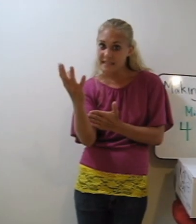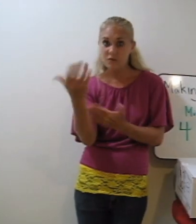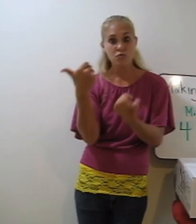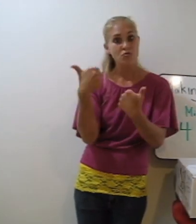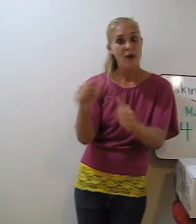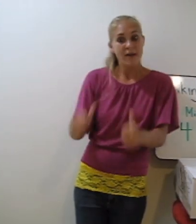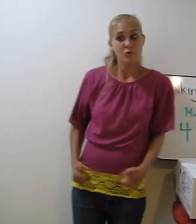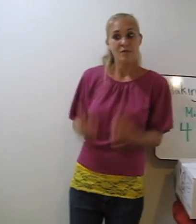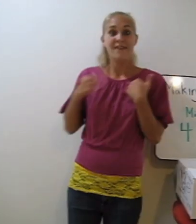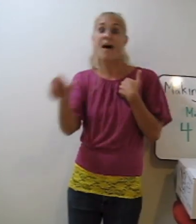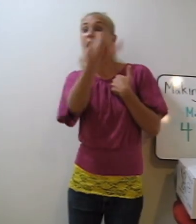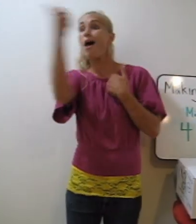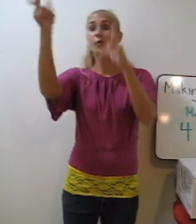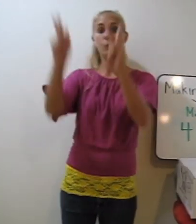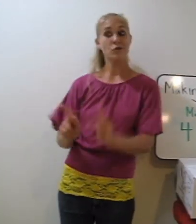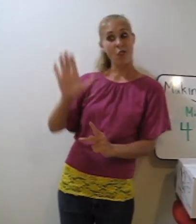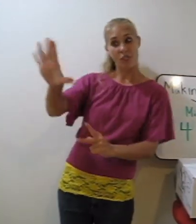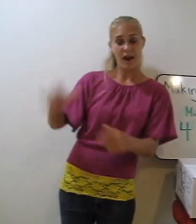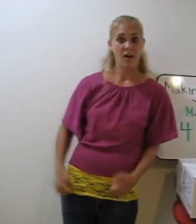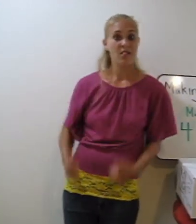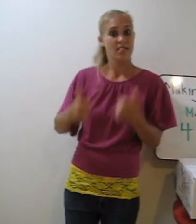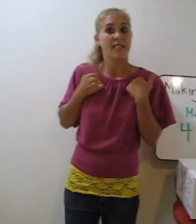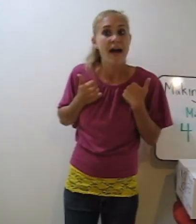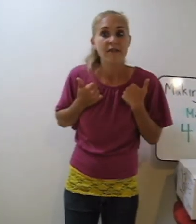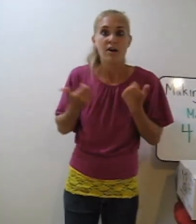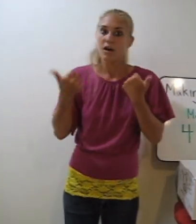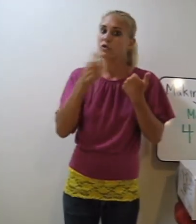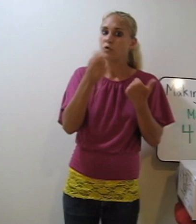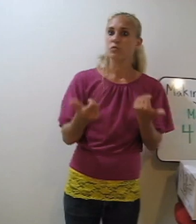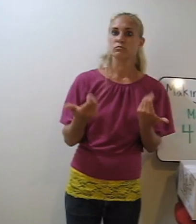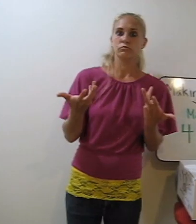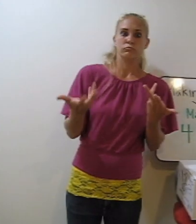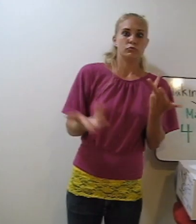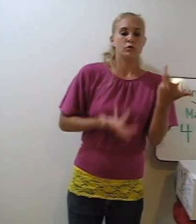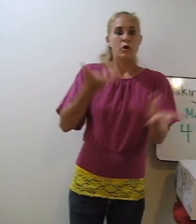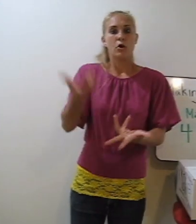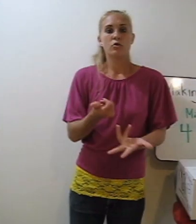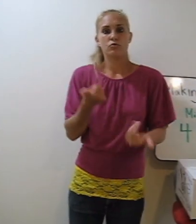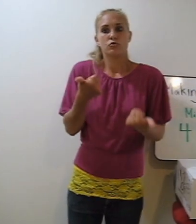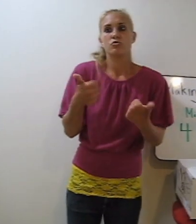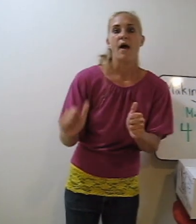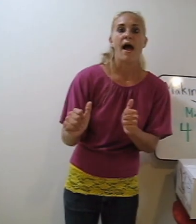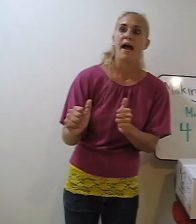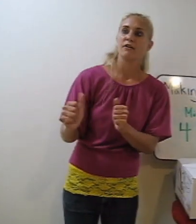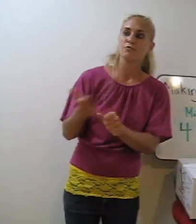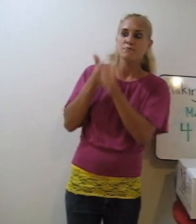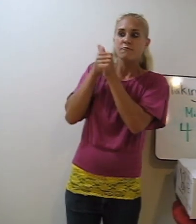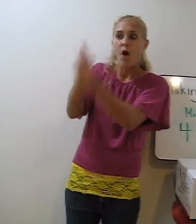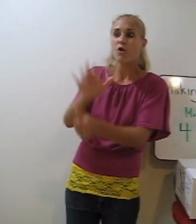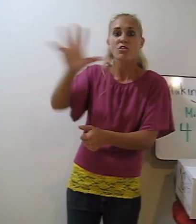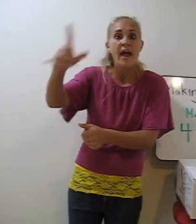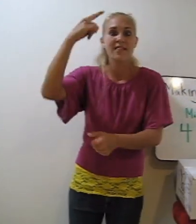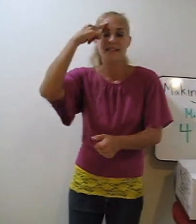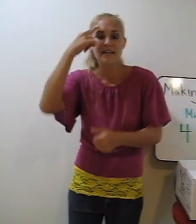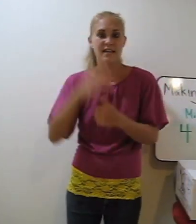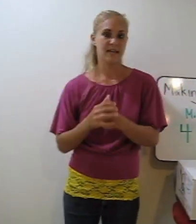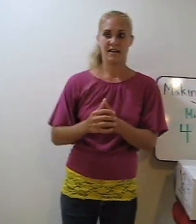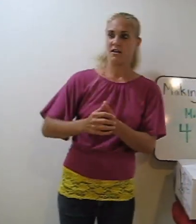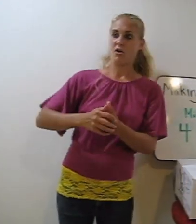life. Don't be trapped by dogma, which is living with the results of other people's thinking. Don't let the noise of other opinions